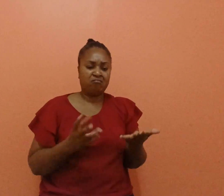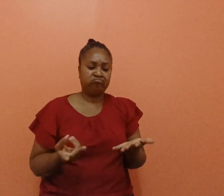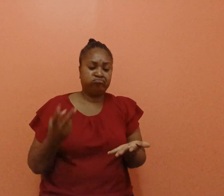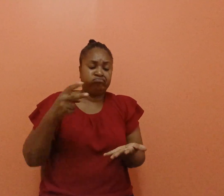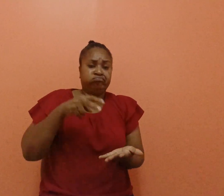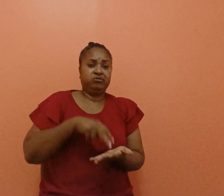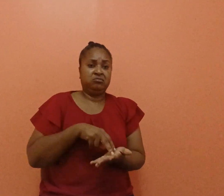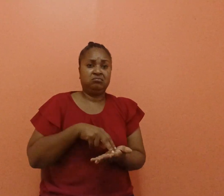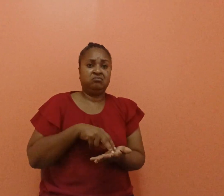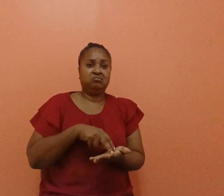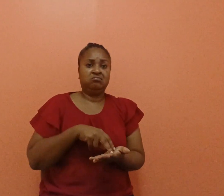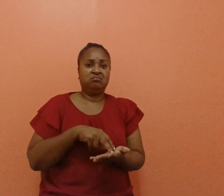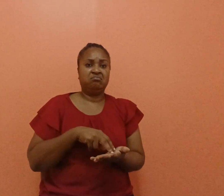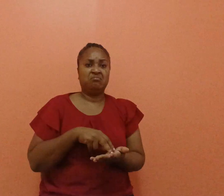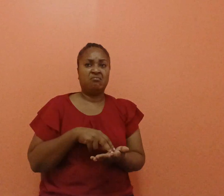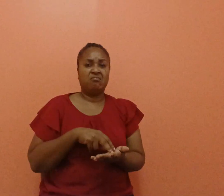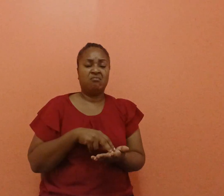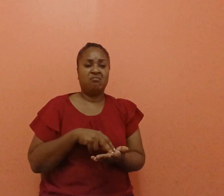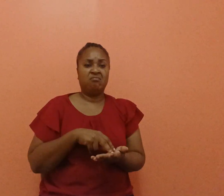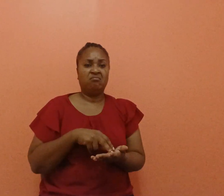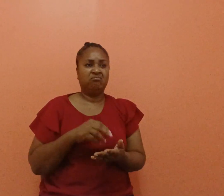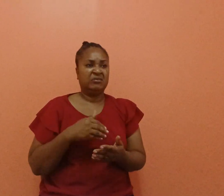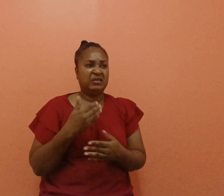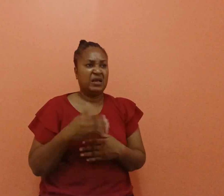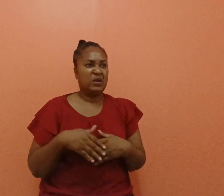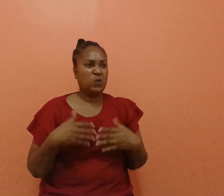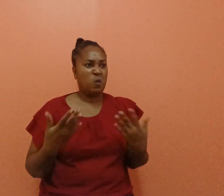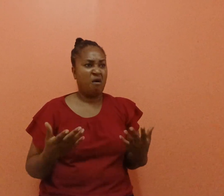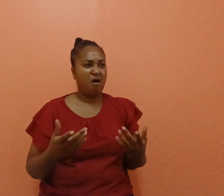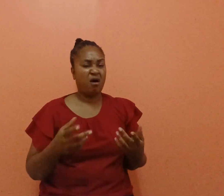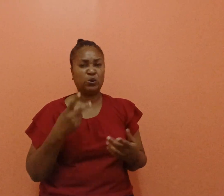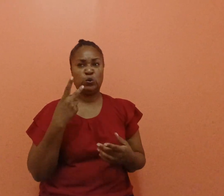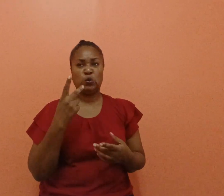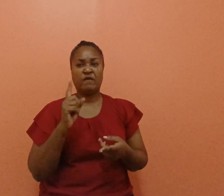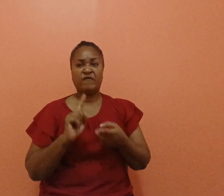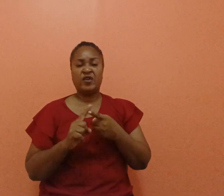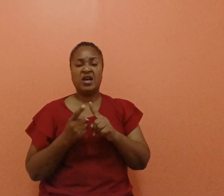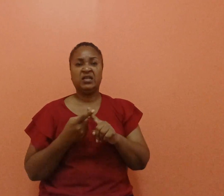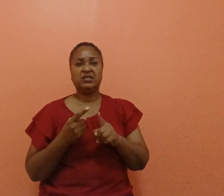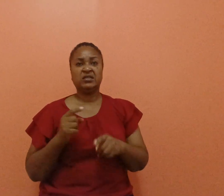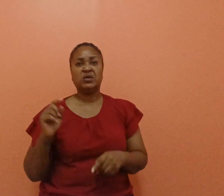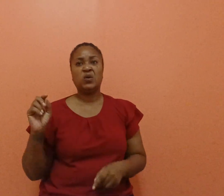2 of his friends were walking to a village called Emmaus.